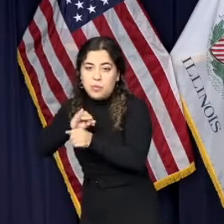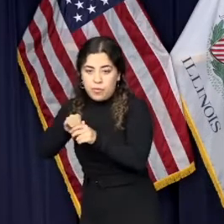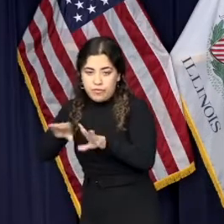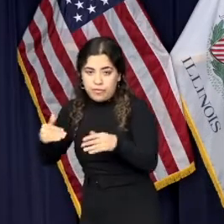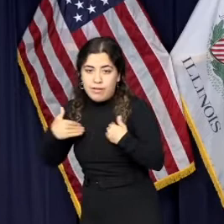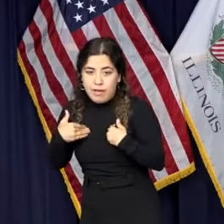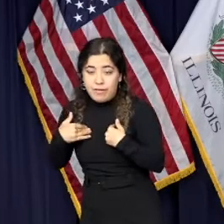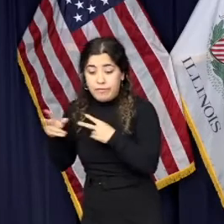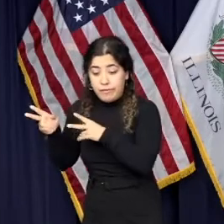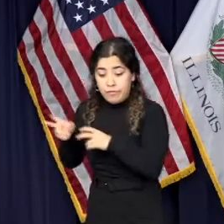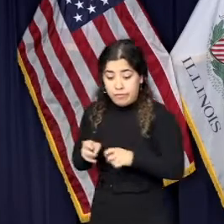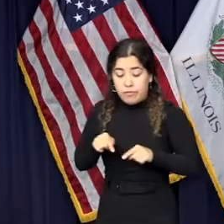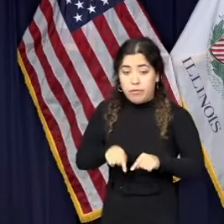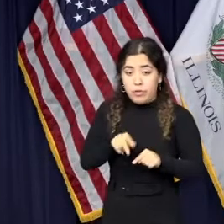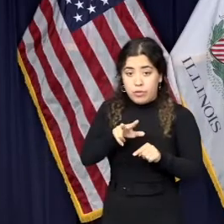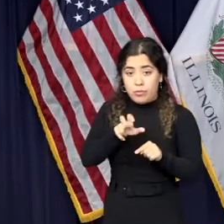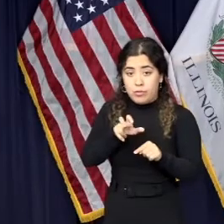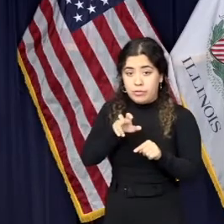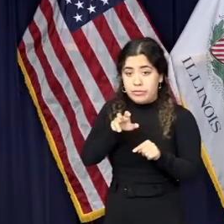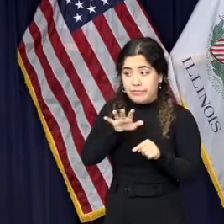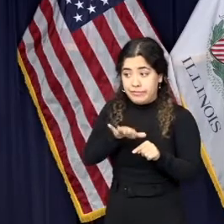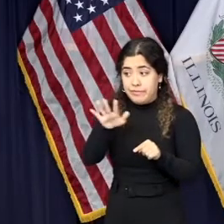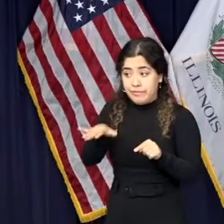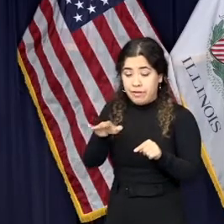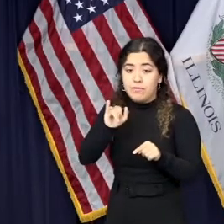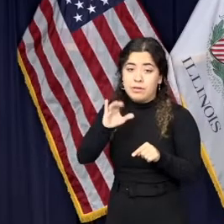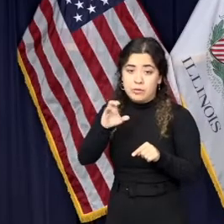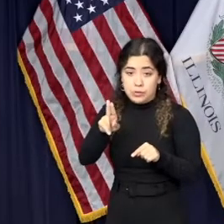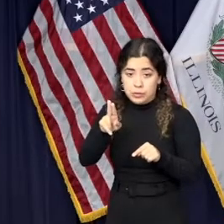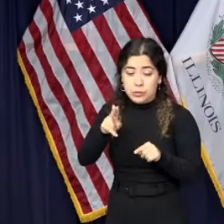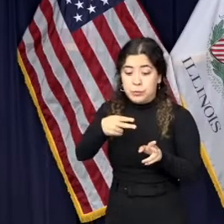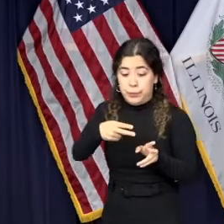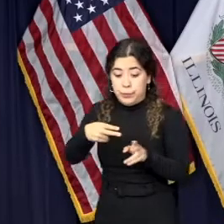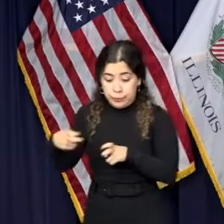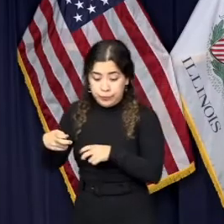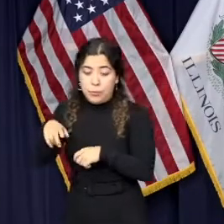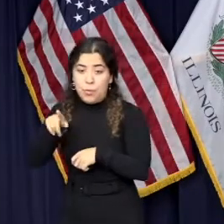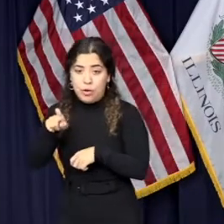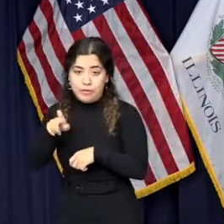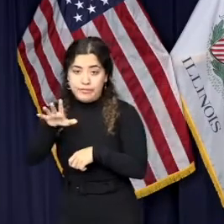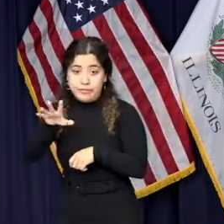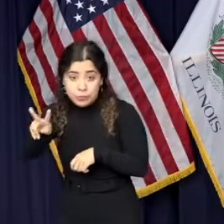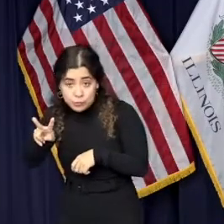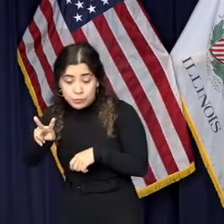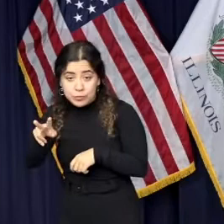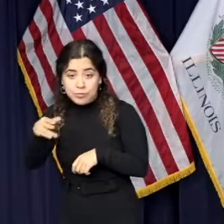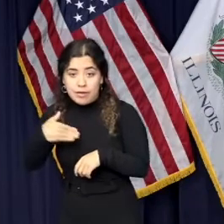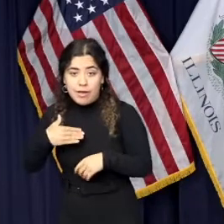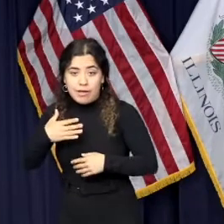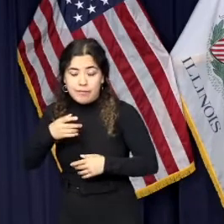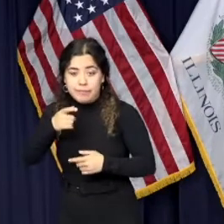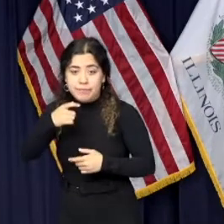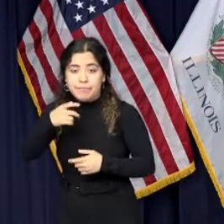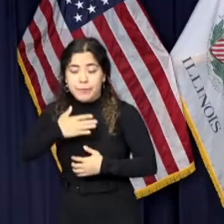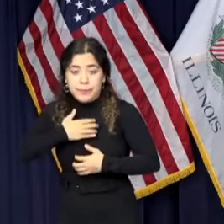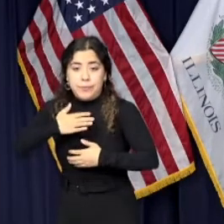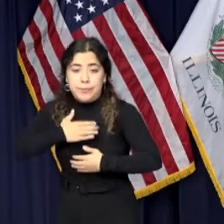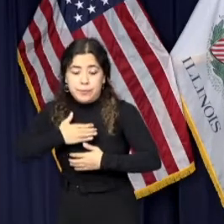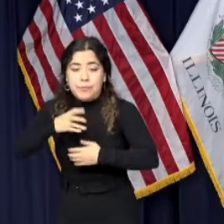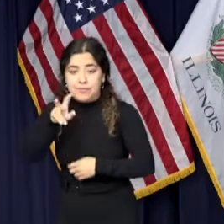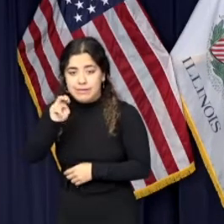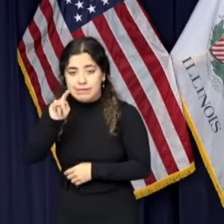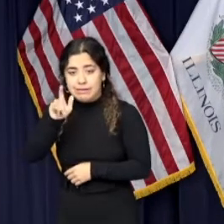the ICU and 152 were on ventilators. For the last 24 hours, we have resulted